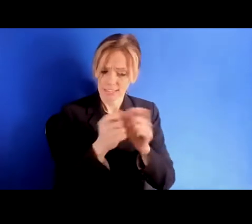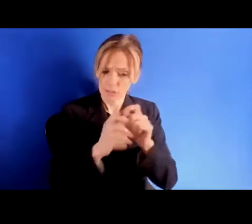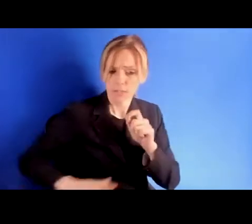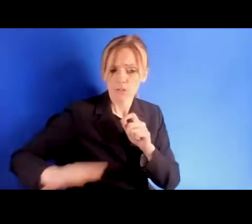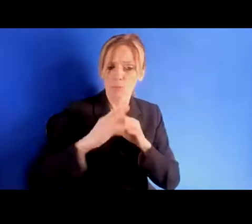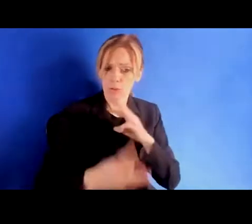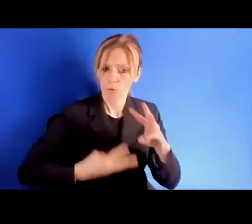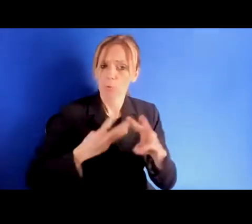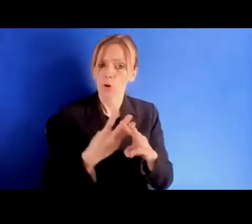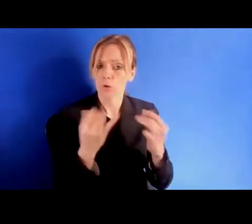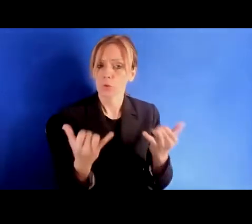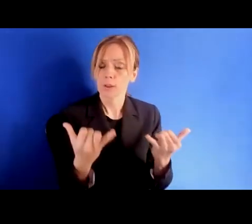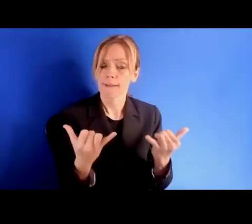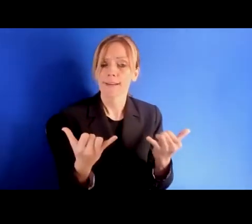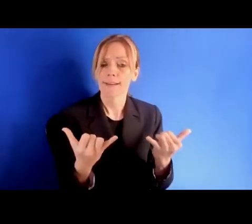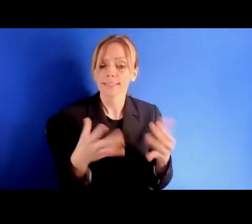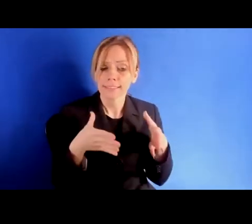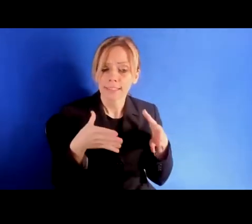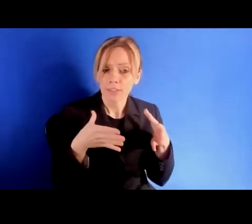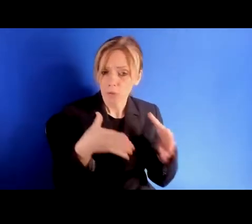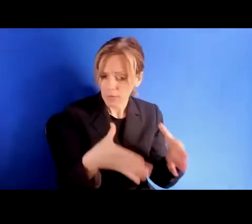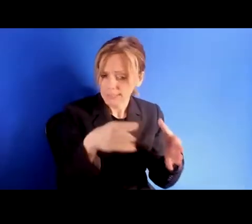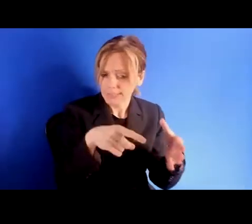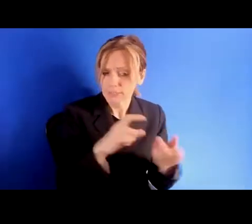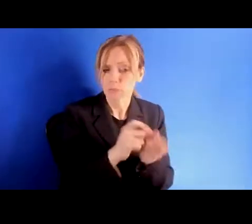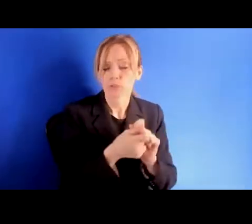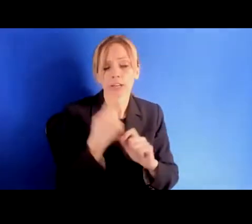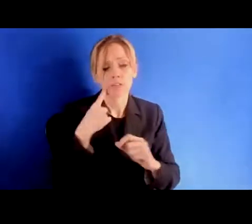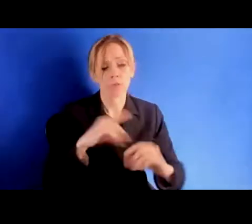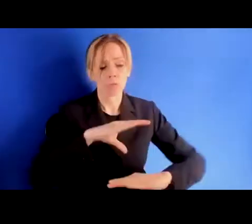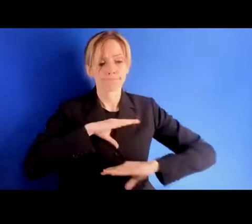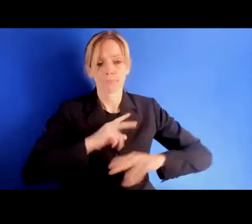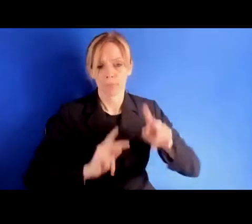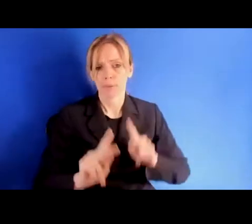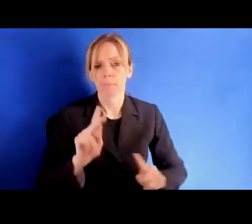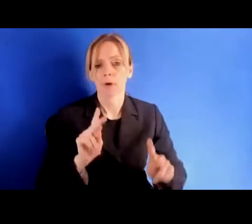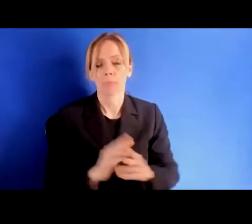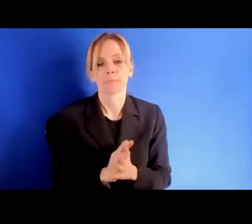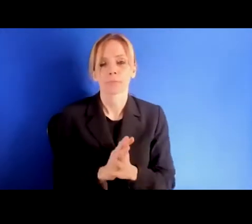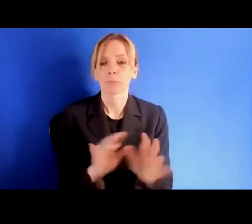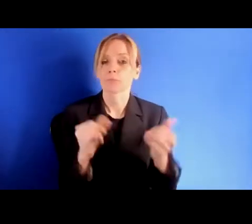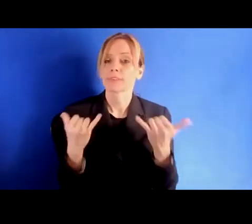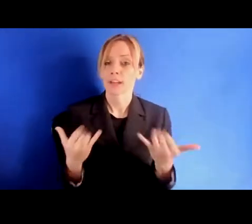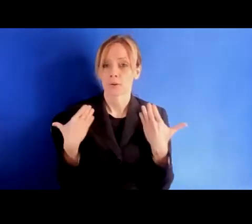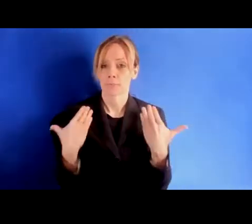again, in the ways it needs to be changed for the people. So I want to move on now